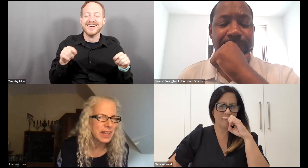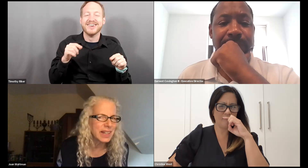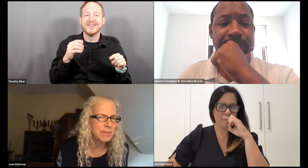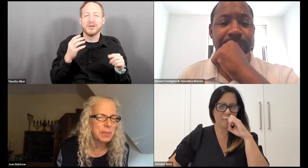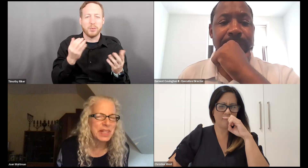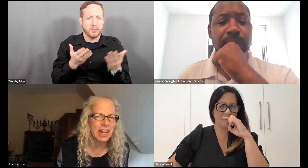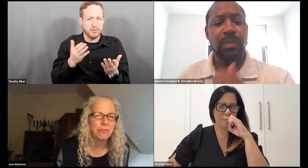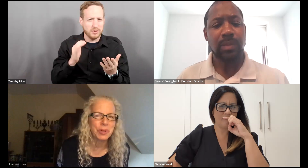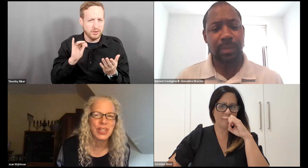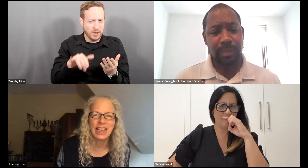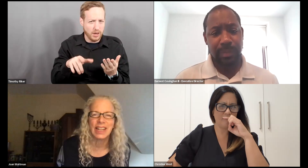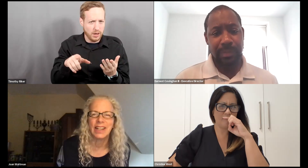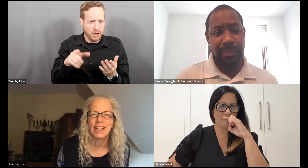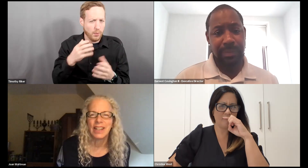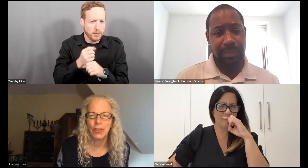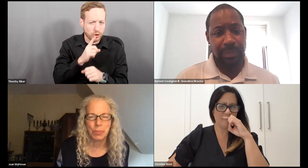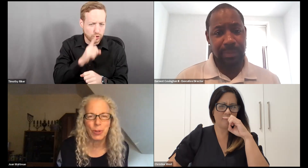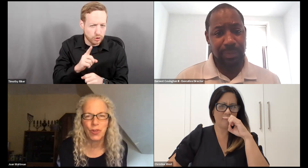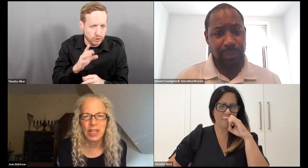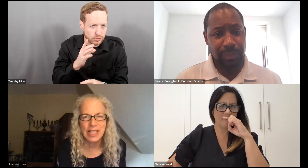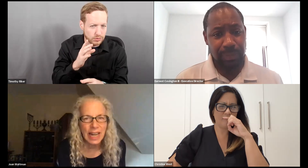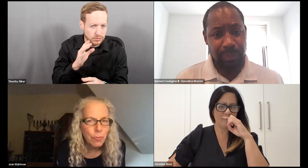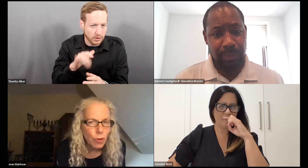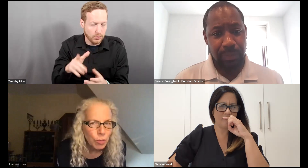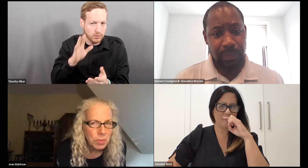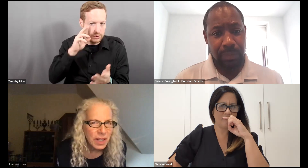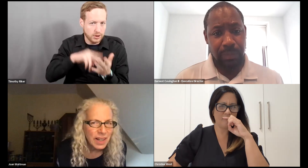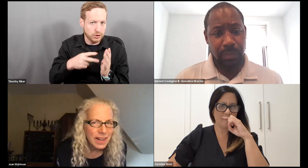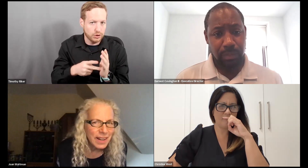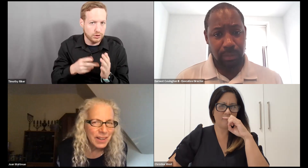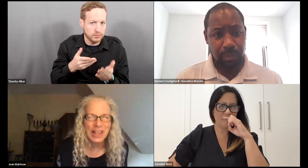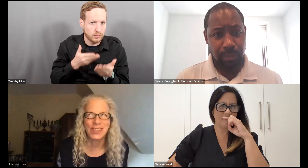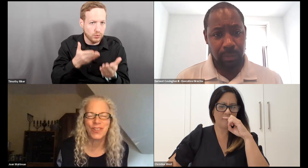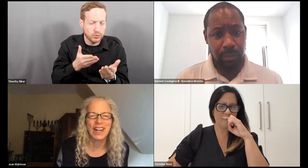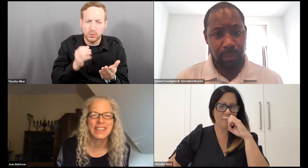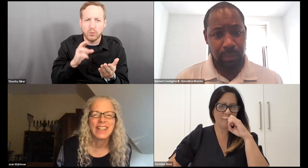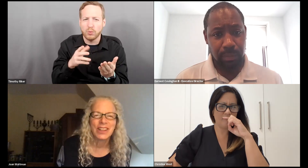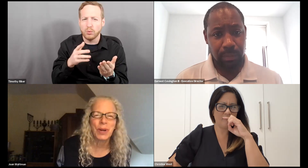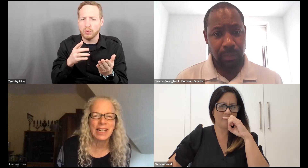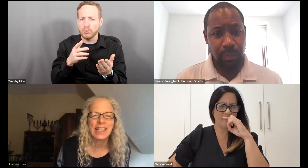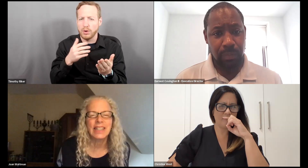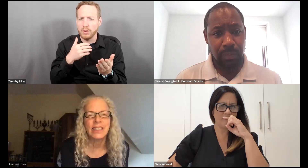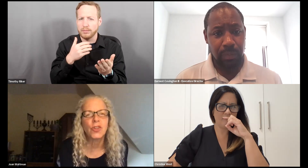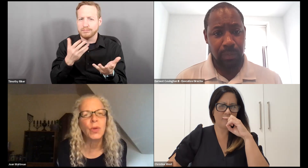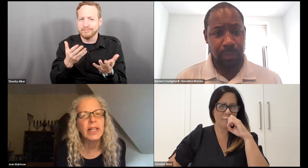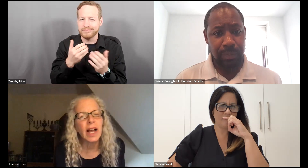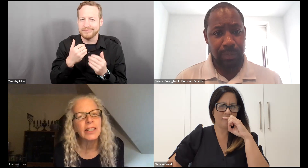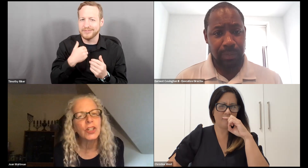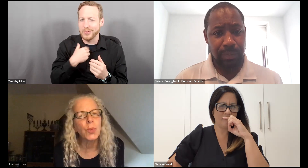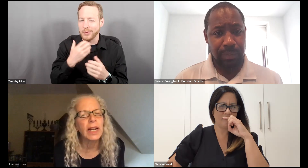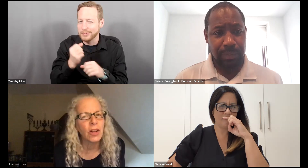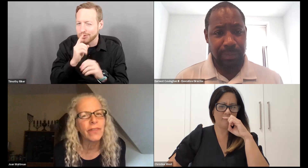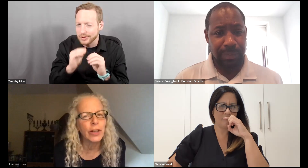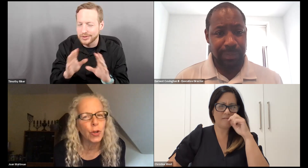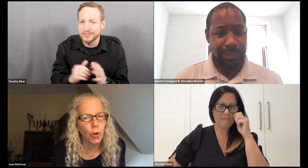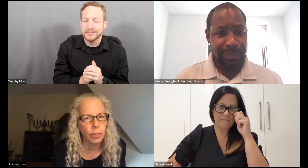but maybe the deaf person and the hearing person are in the same room, if that's correct, the way I signed it. So I just